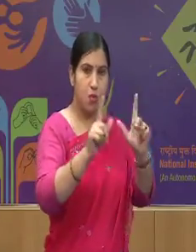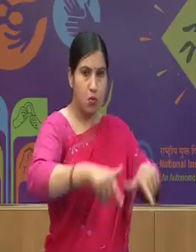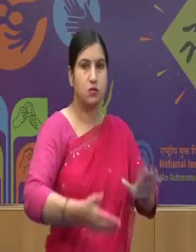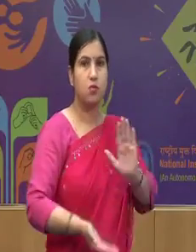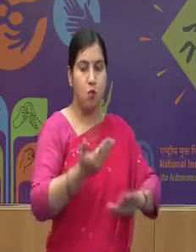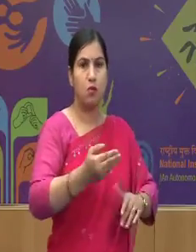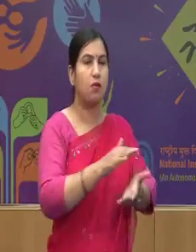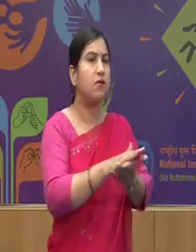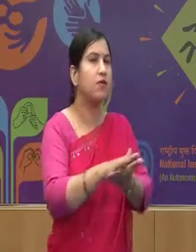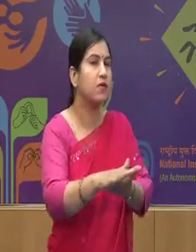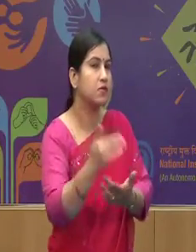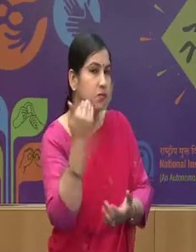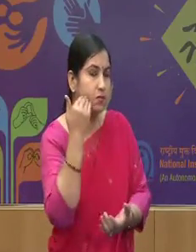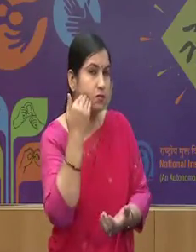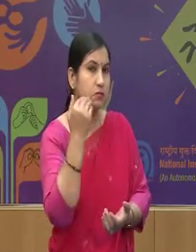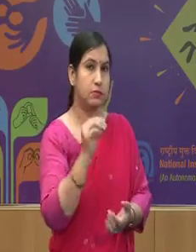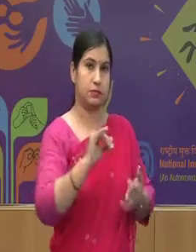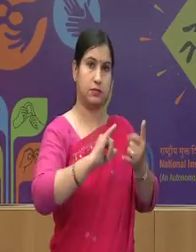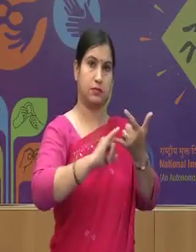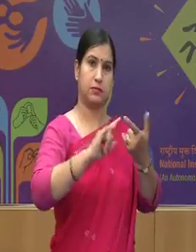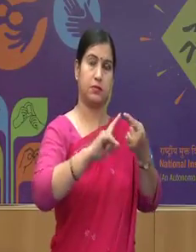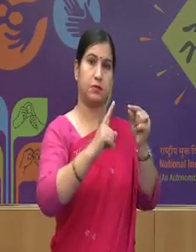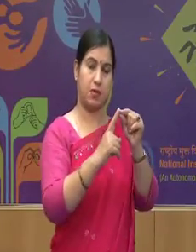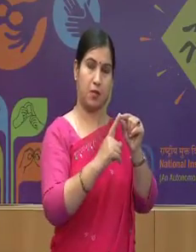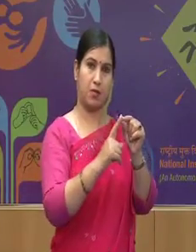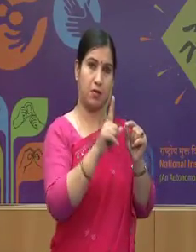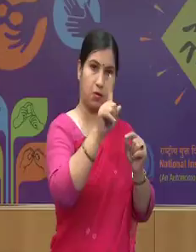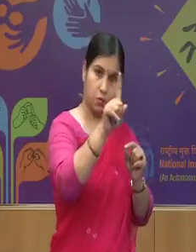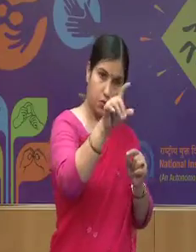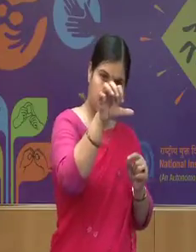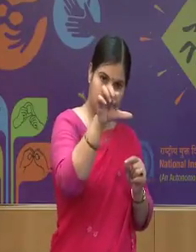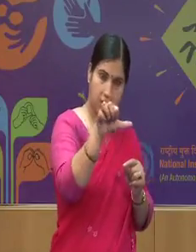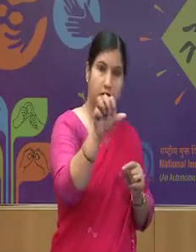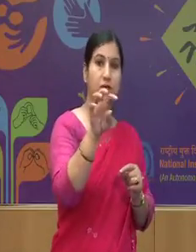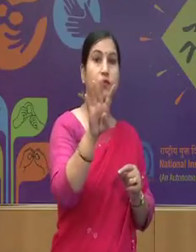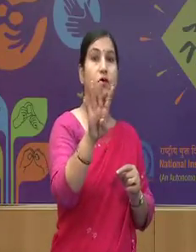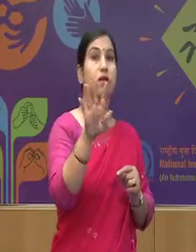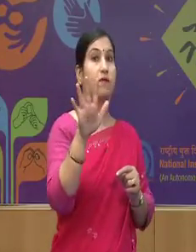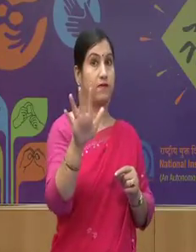end in September year 1945.